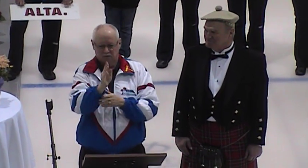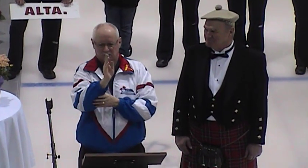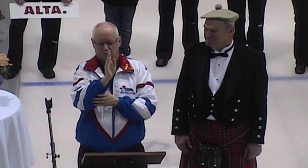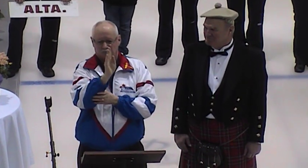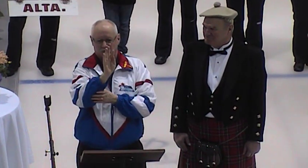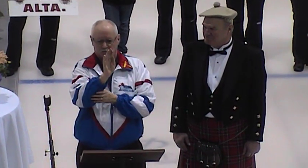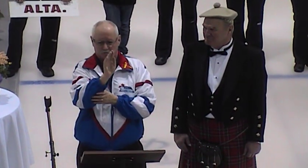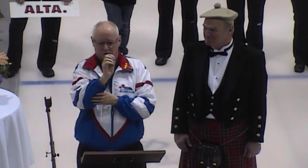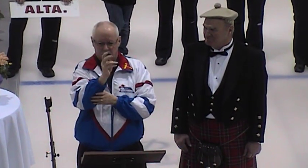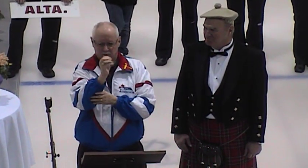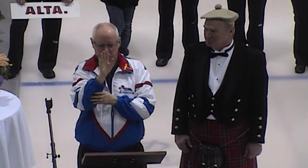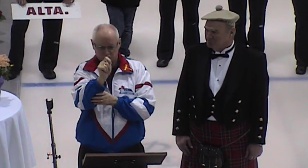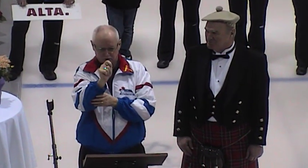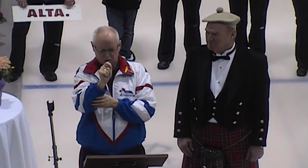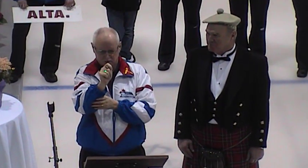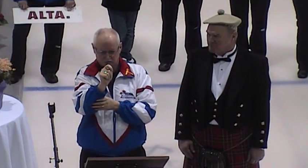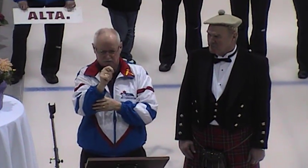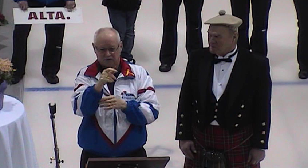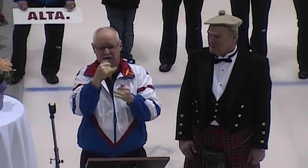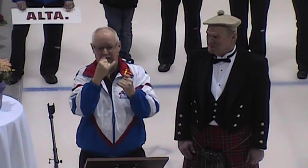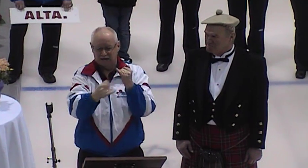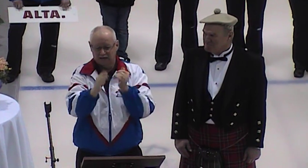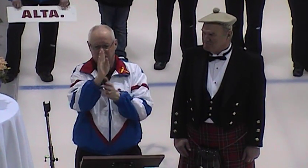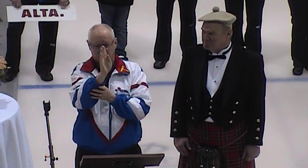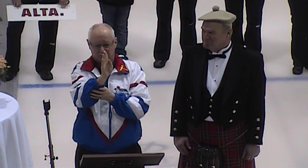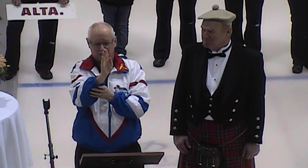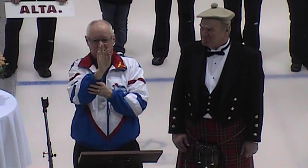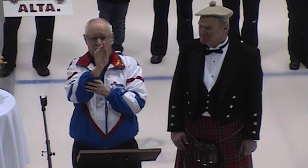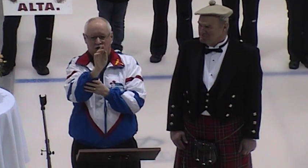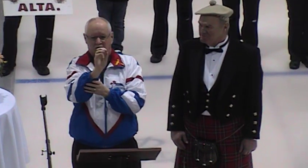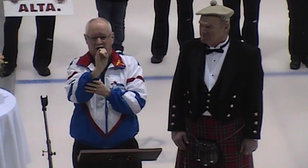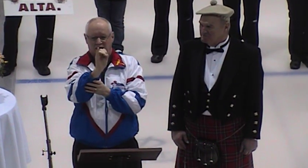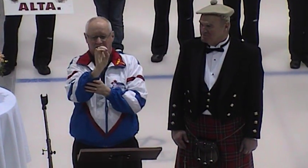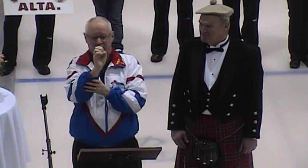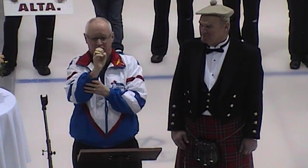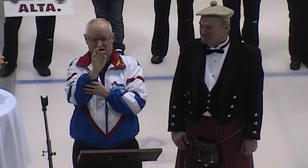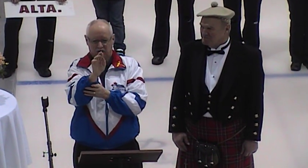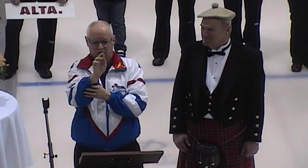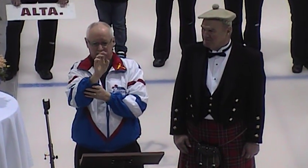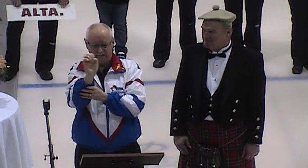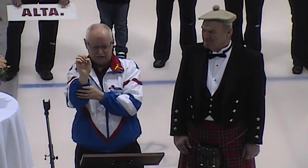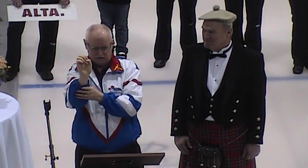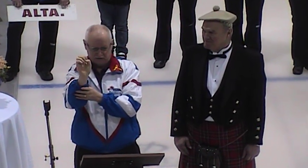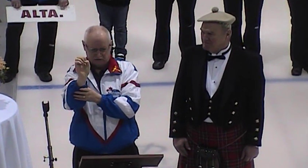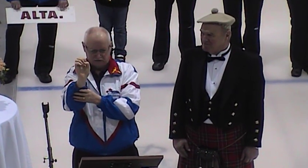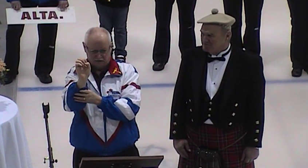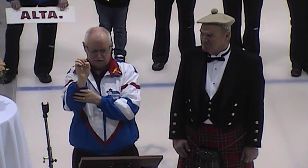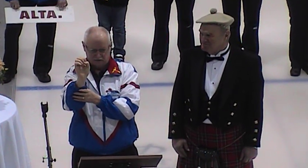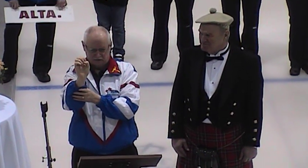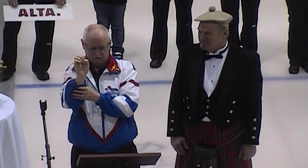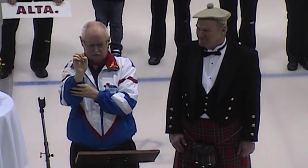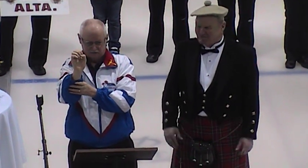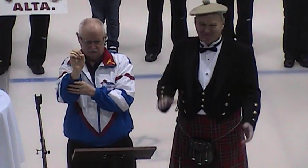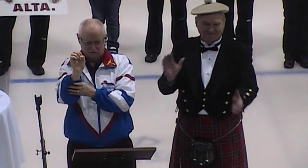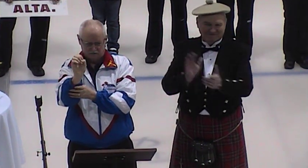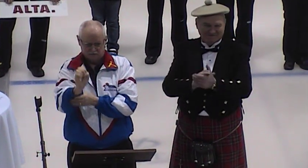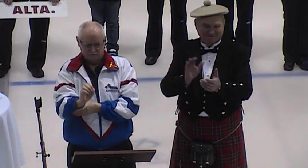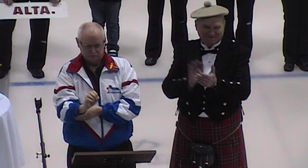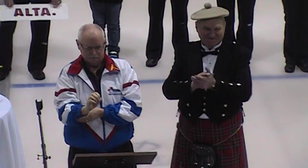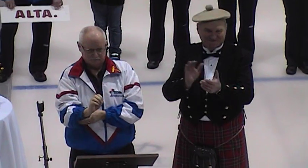up and introduce himself. And that's Robert Briere. So